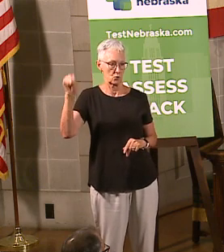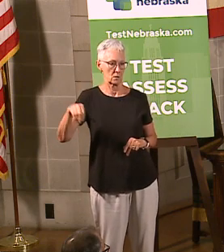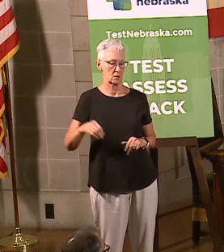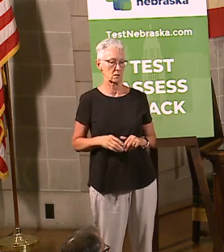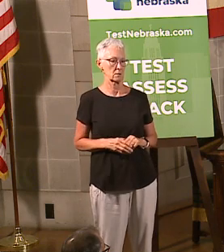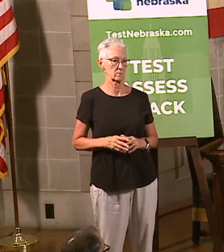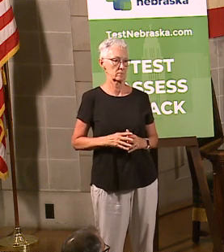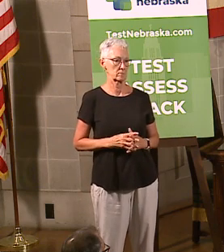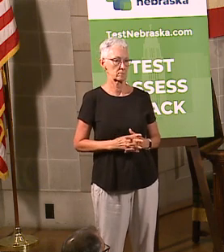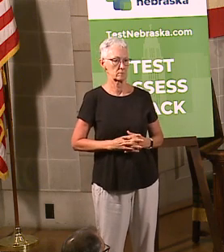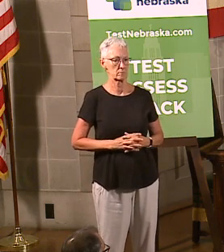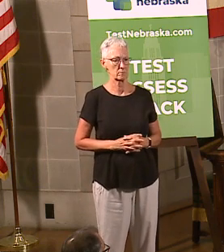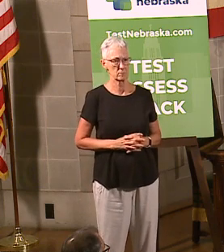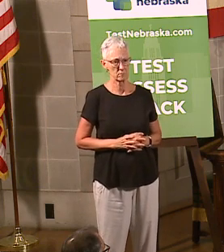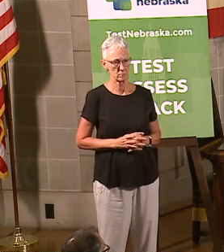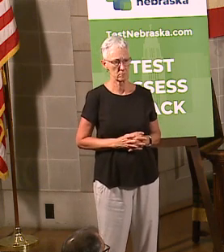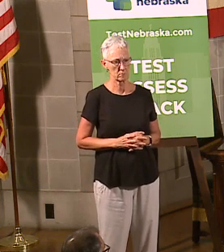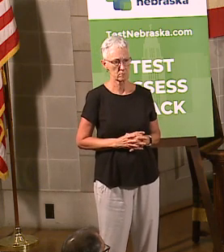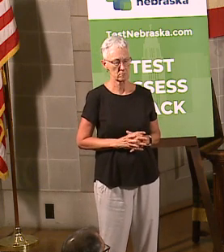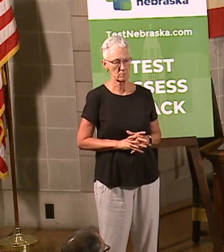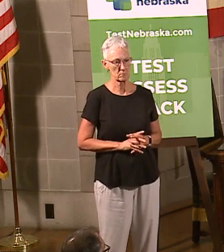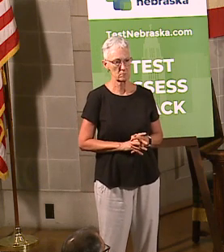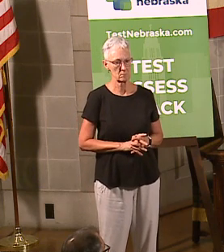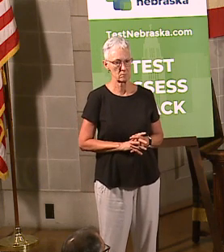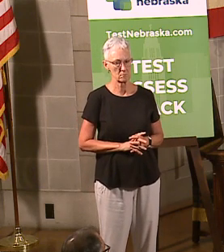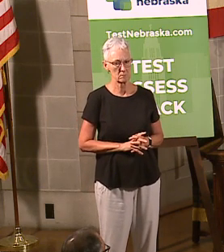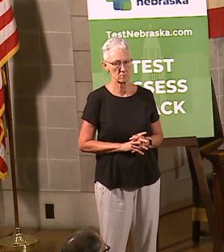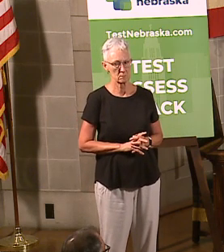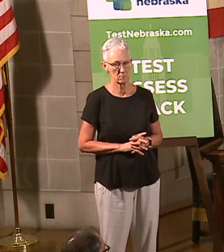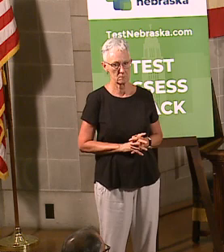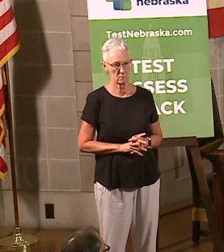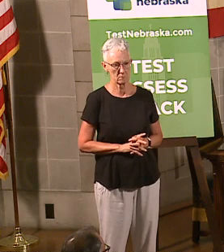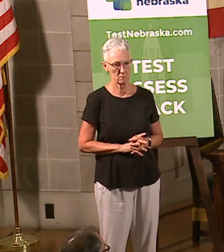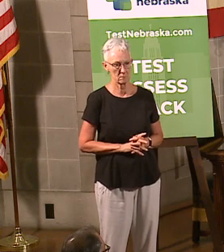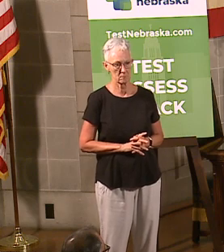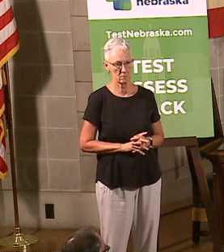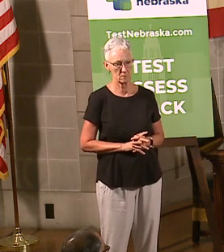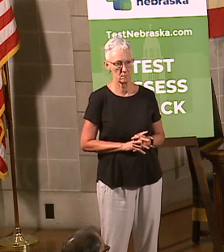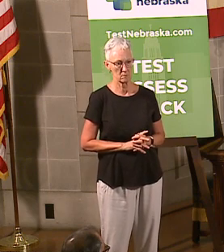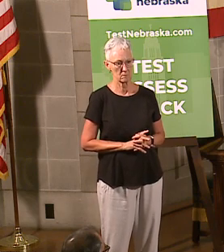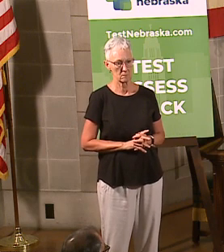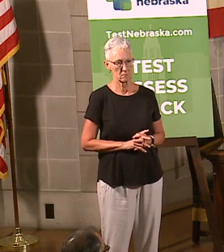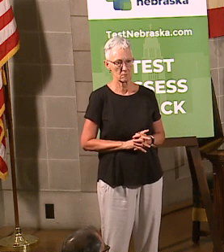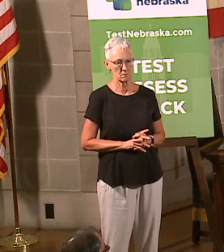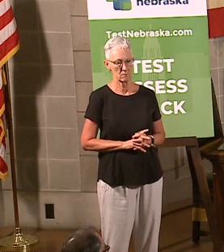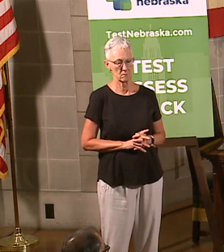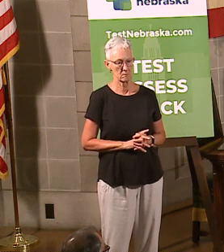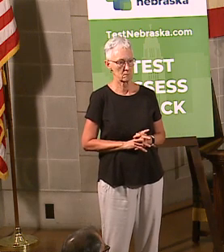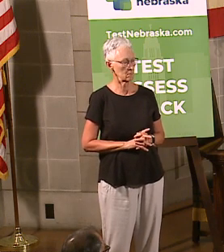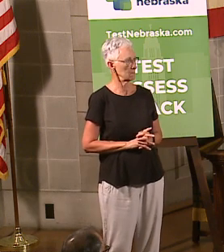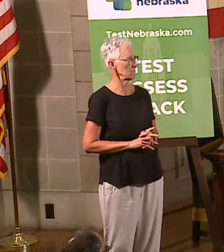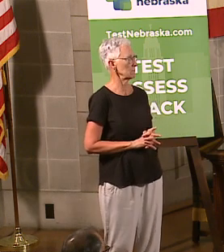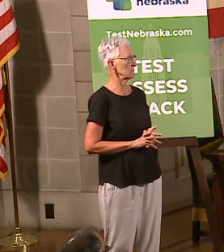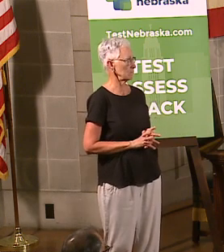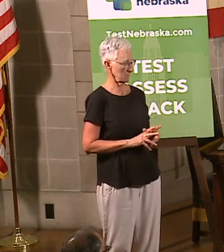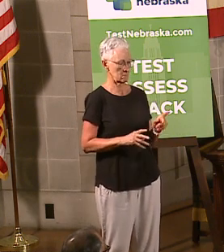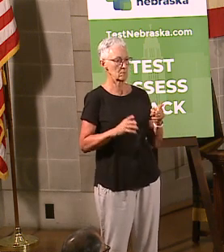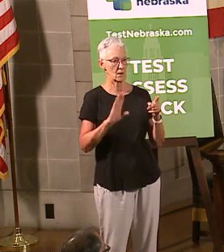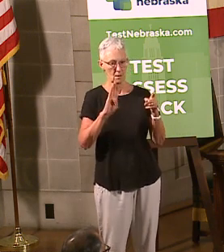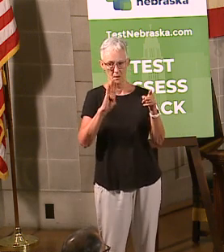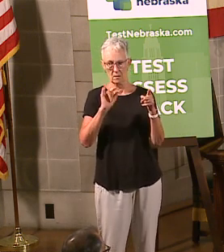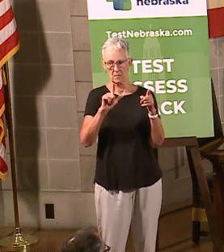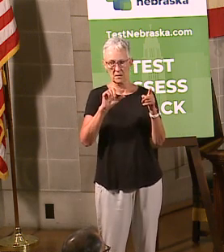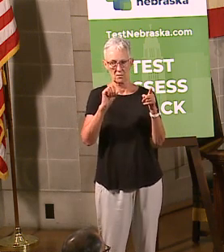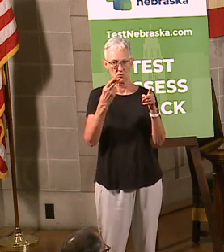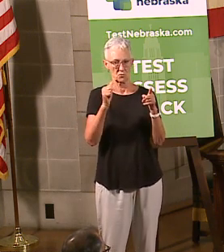place about dugout distancing, bleachers, snacks, regarding sports. Do those still apply in phase 3? So Bill Shammer wants to